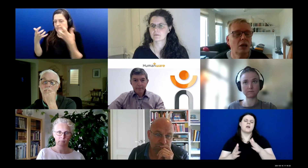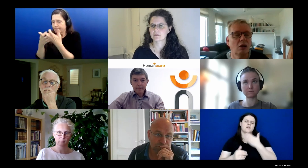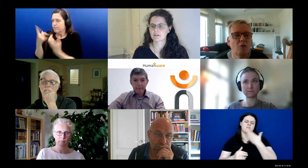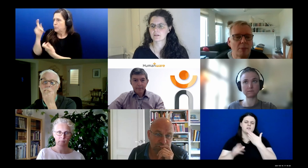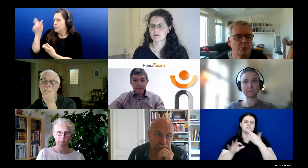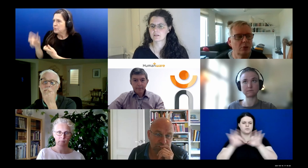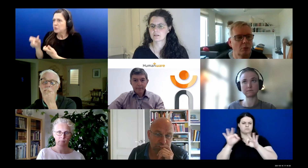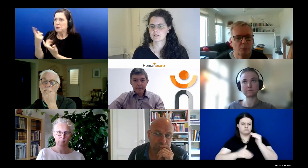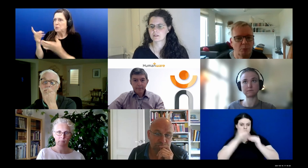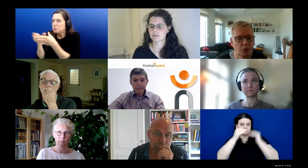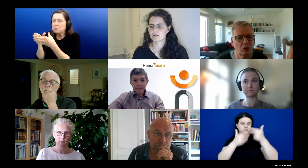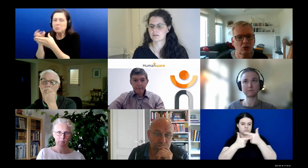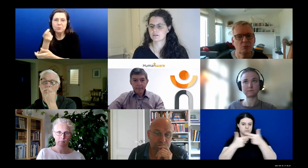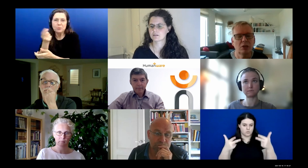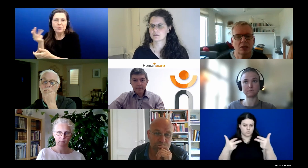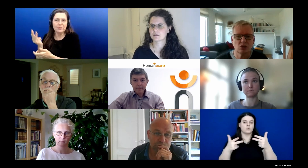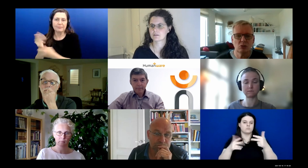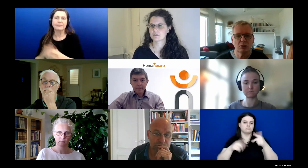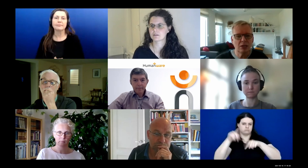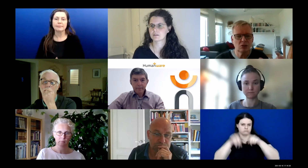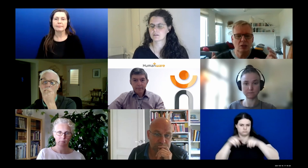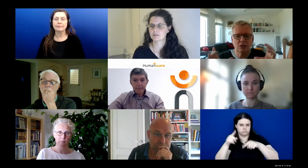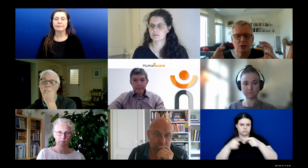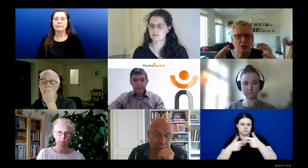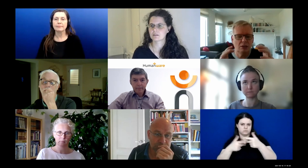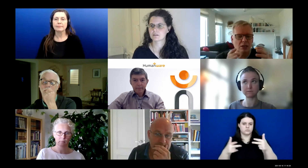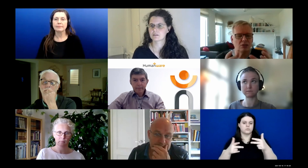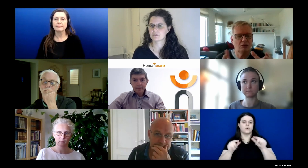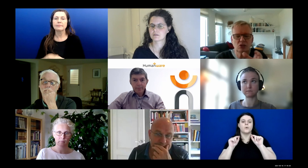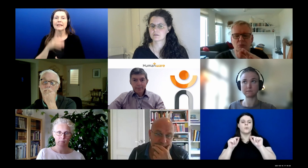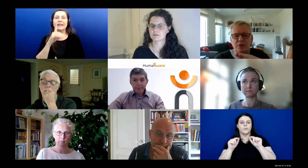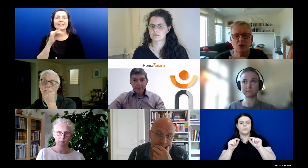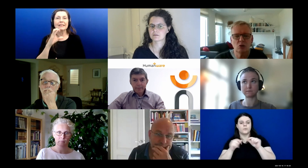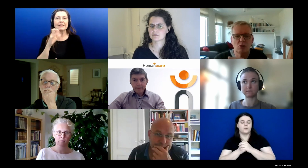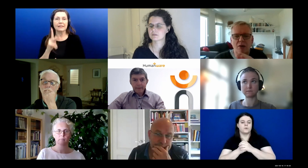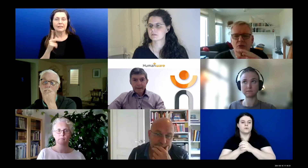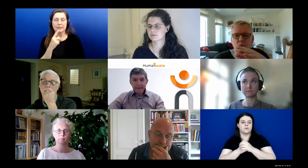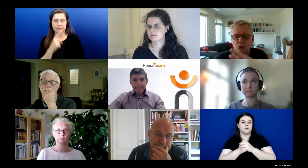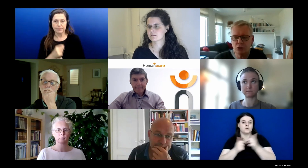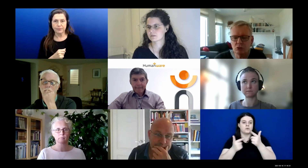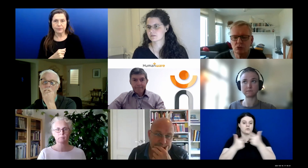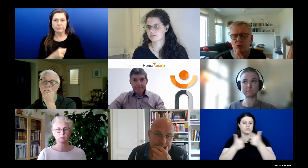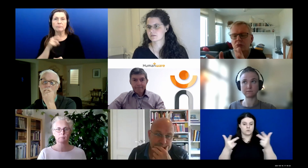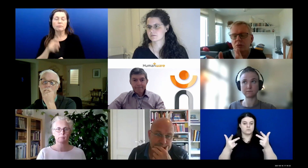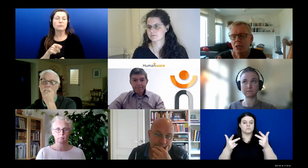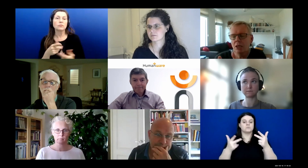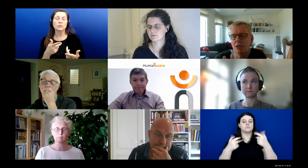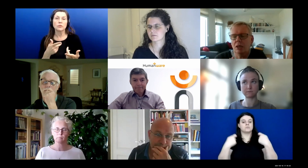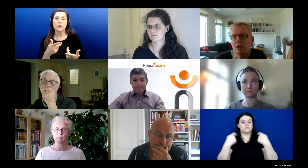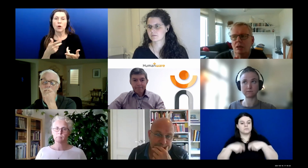are web products, but as soon as there is something you have to produce